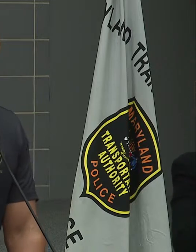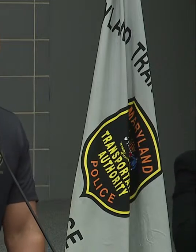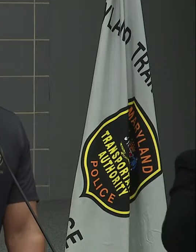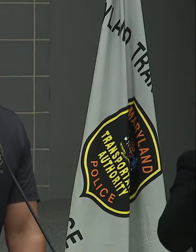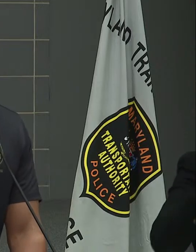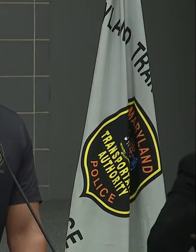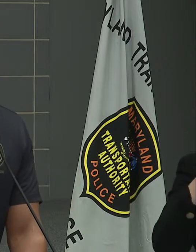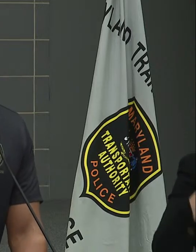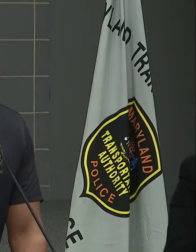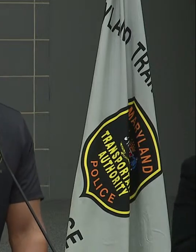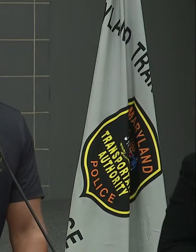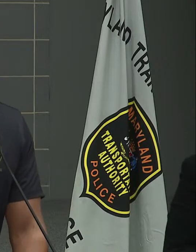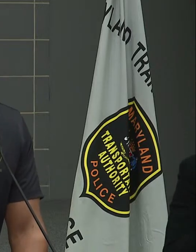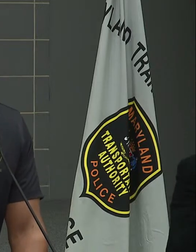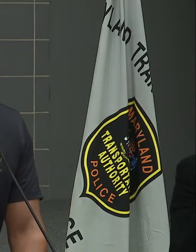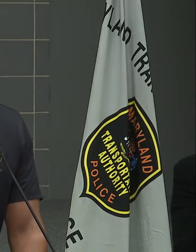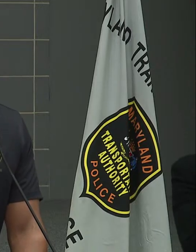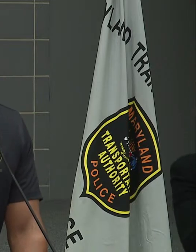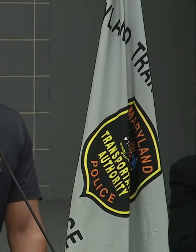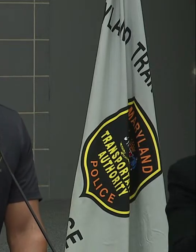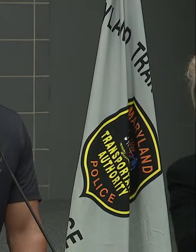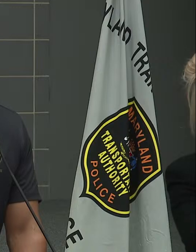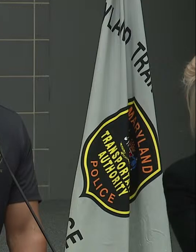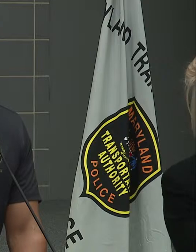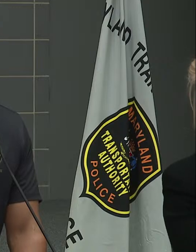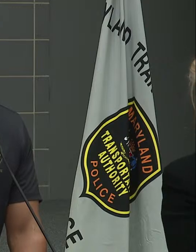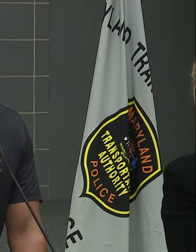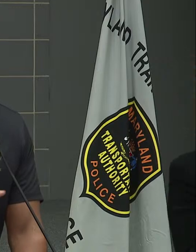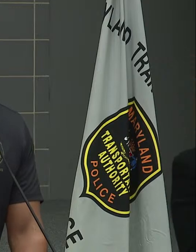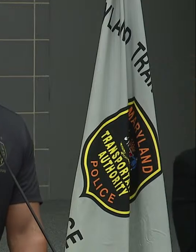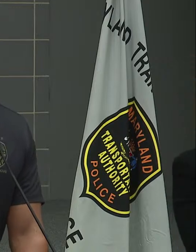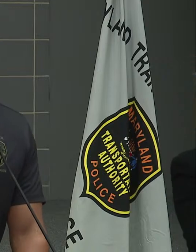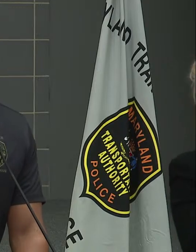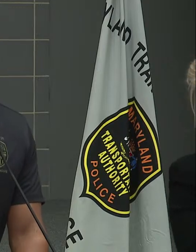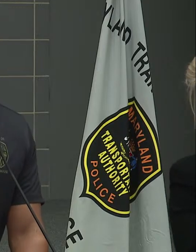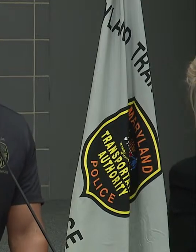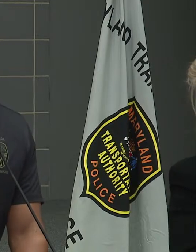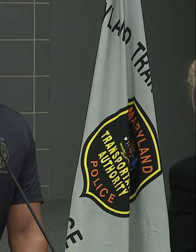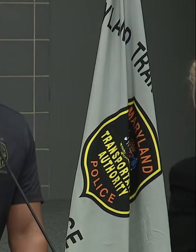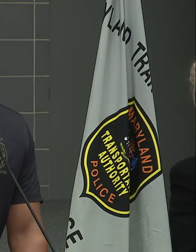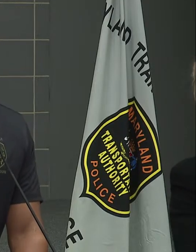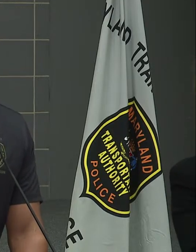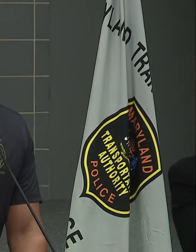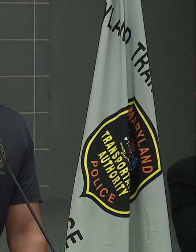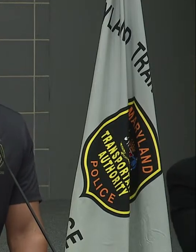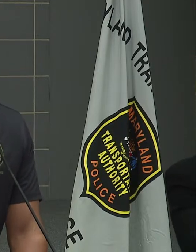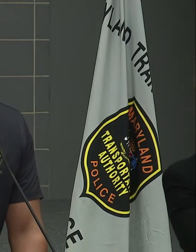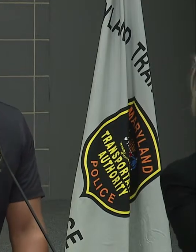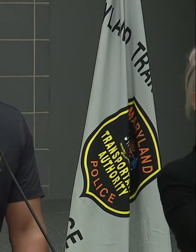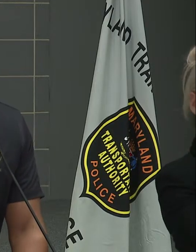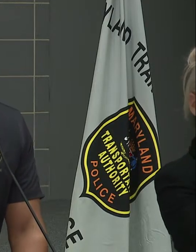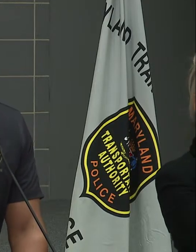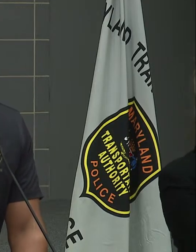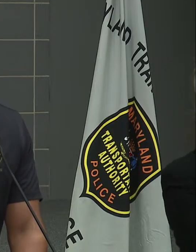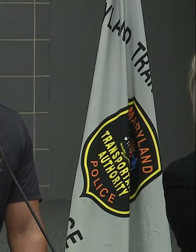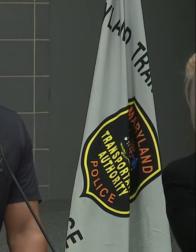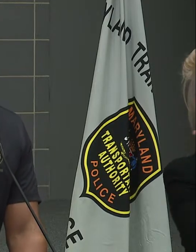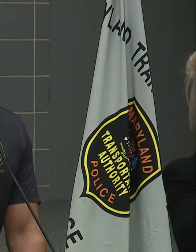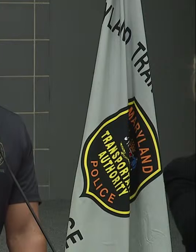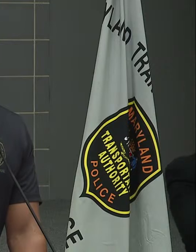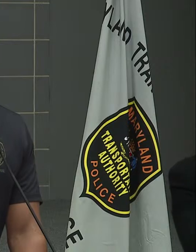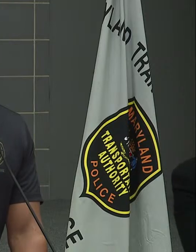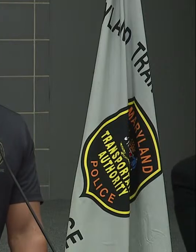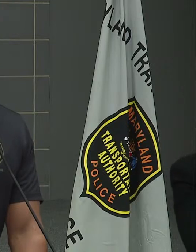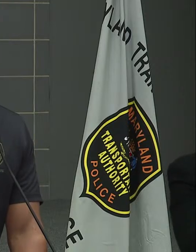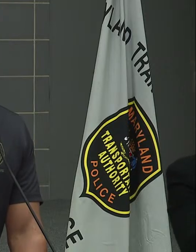bridge, anything that when it comes to how we're going to and how we need to fortify all elements of critical infrastructure in the state of Maryland, the number one